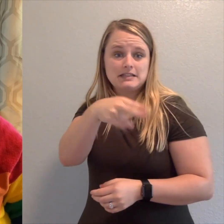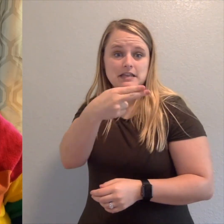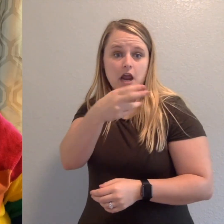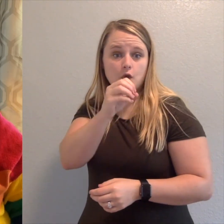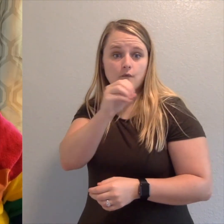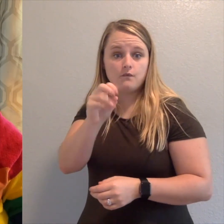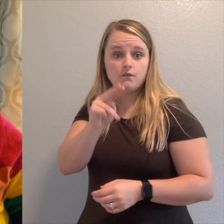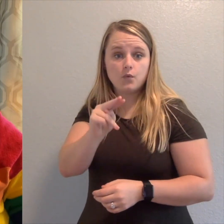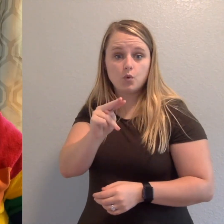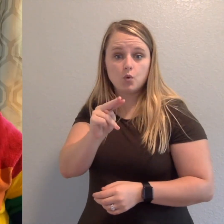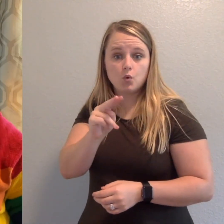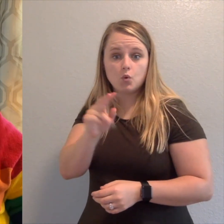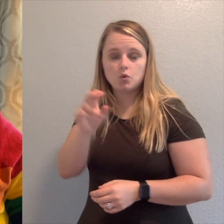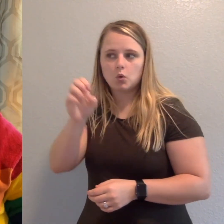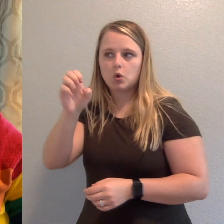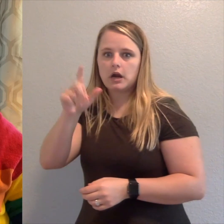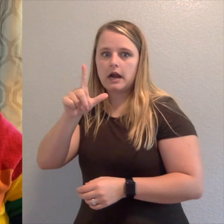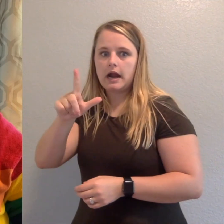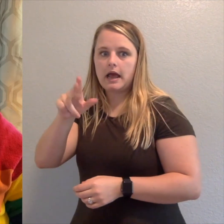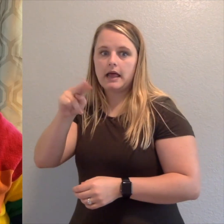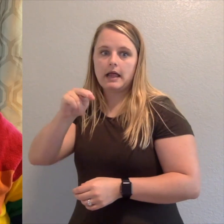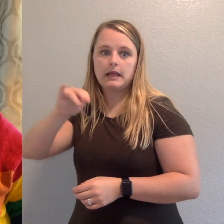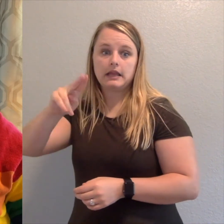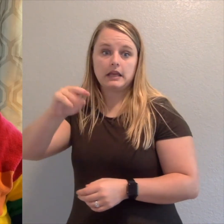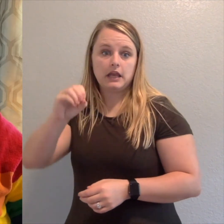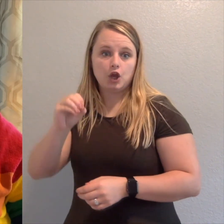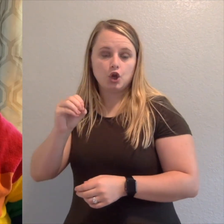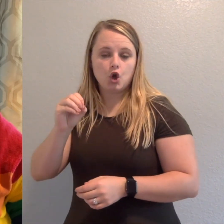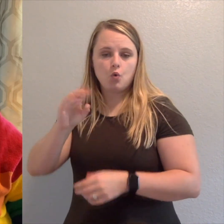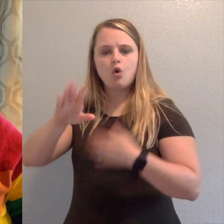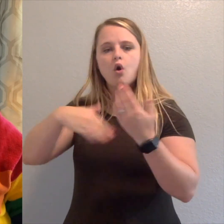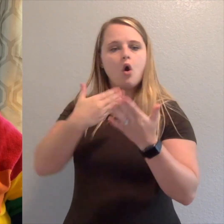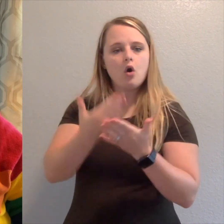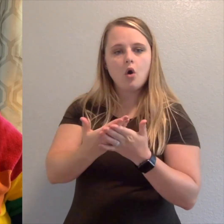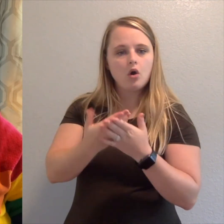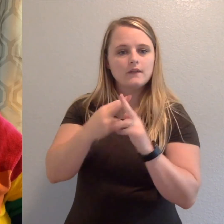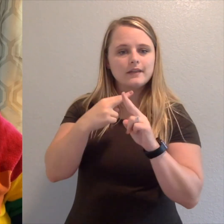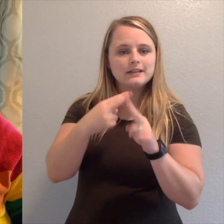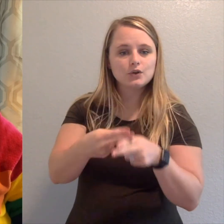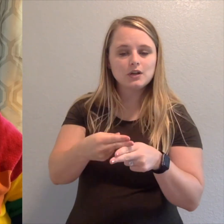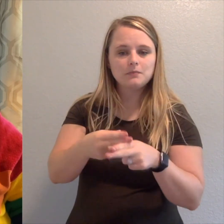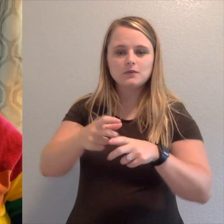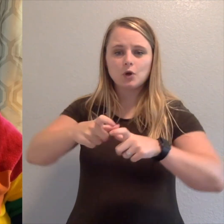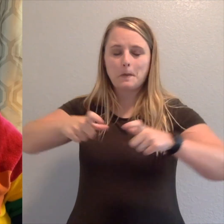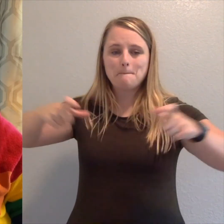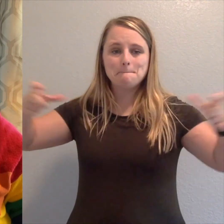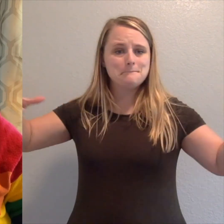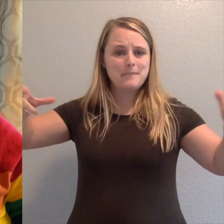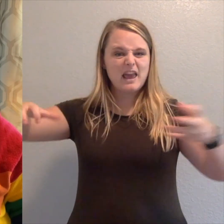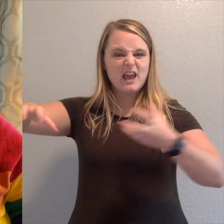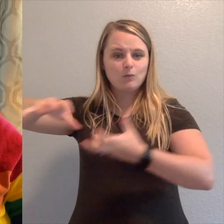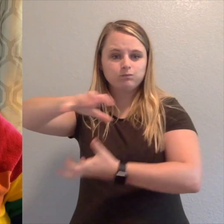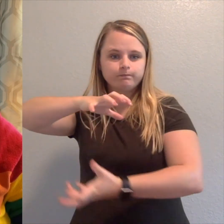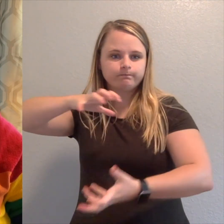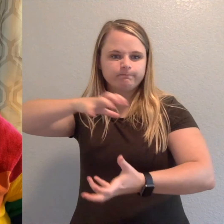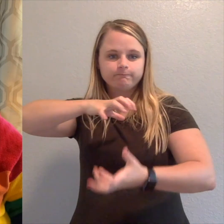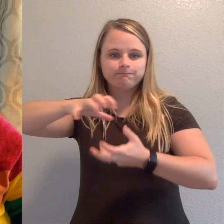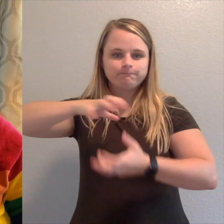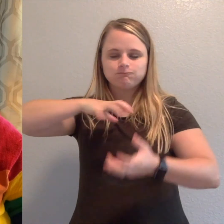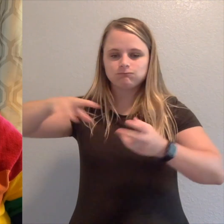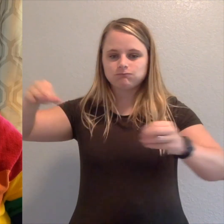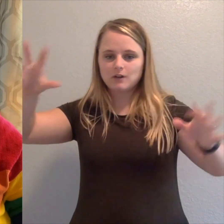typhoon. Sometimes we hear about something called El Nino. All of these are names for great big